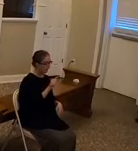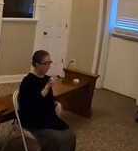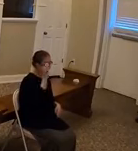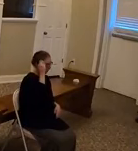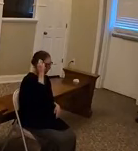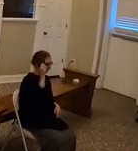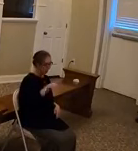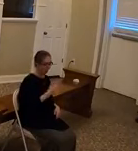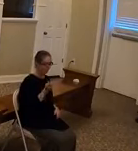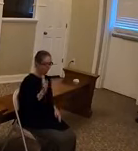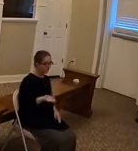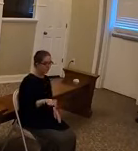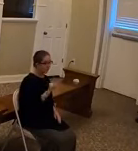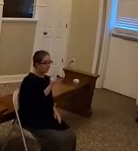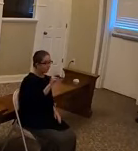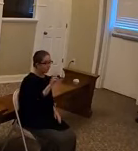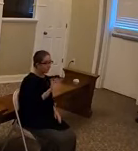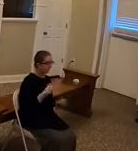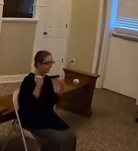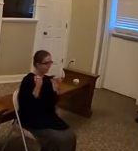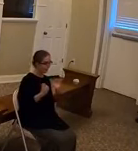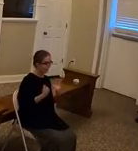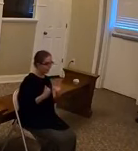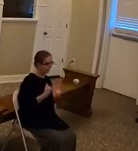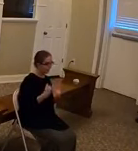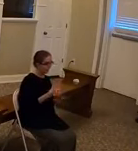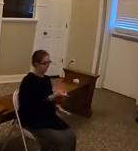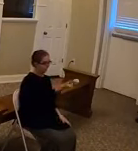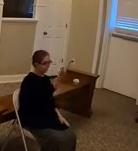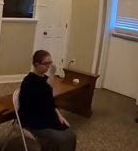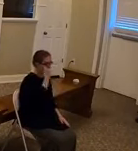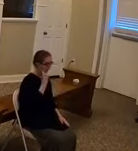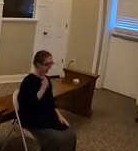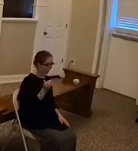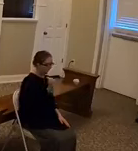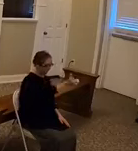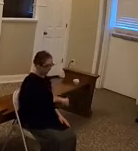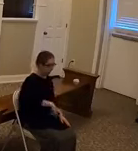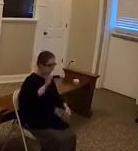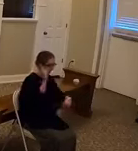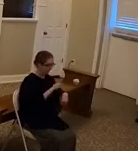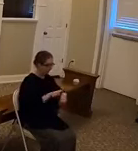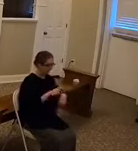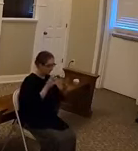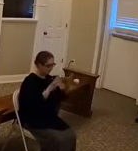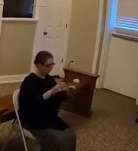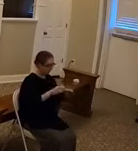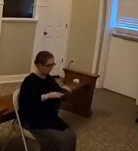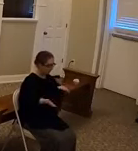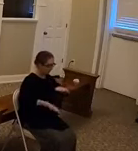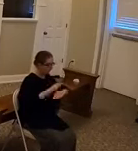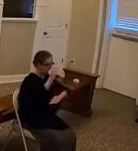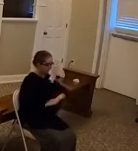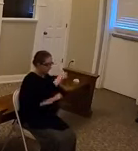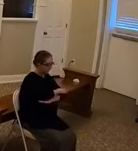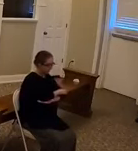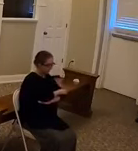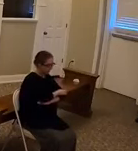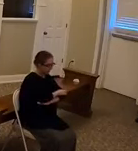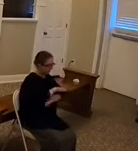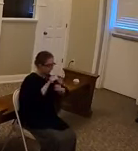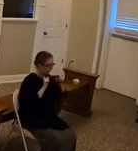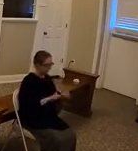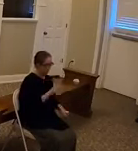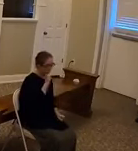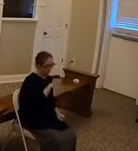as every other child of David had. Amen. They could come at any time and place their feet under the king's table.